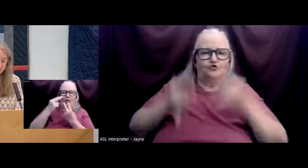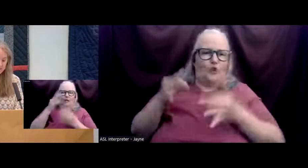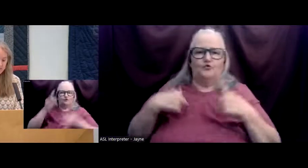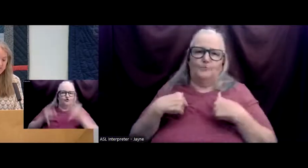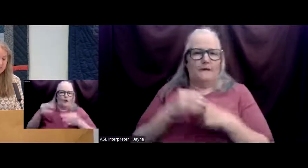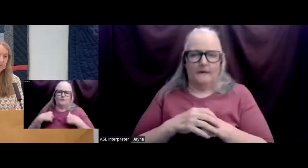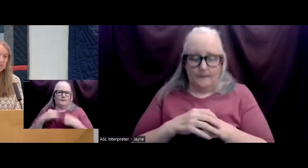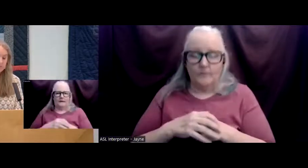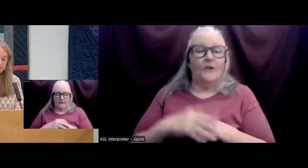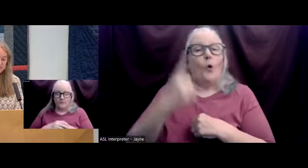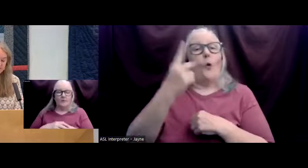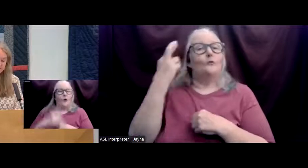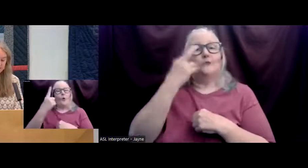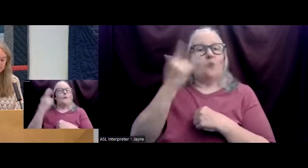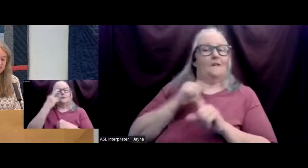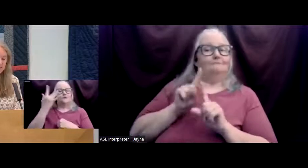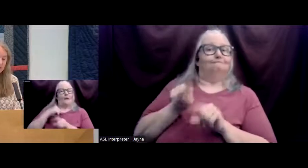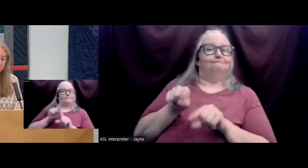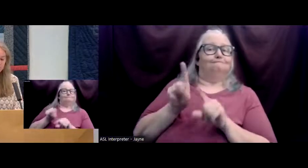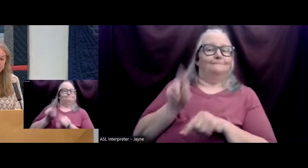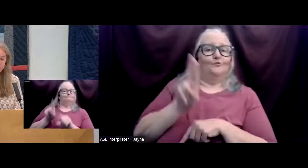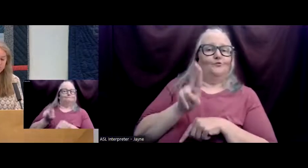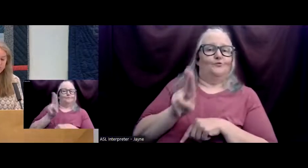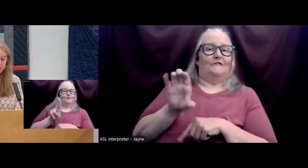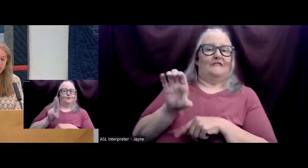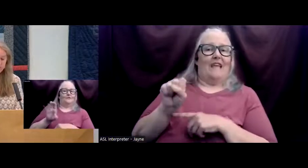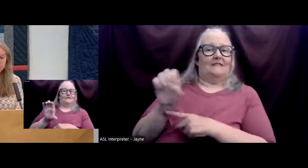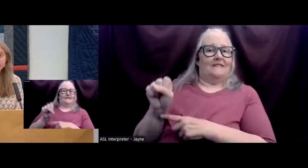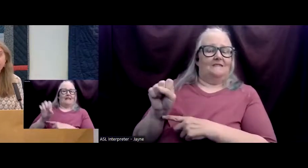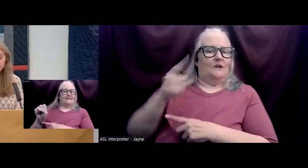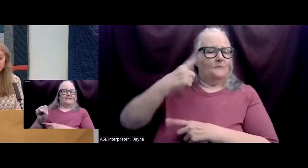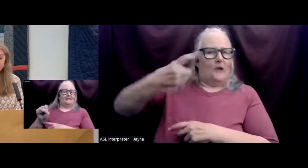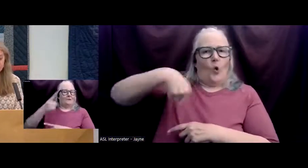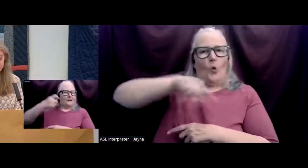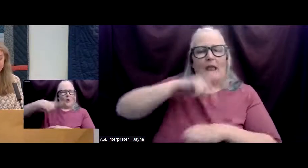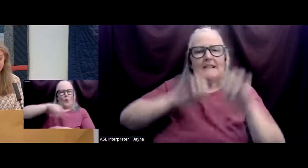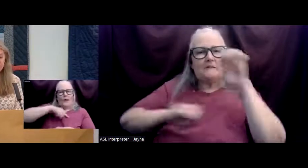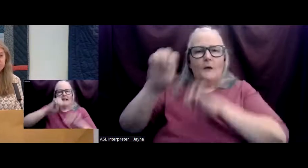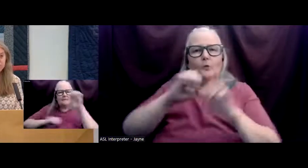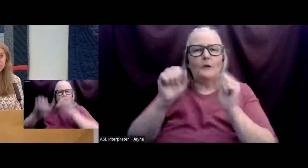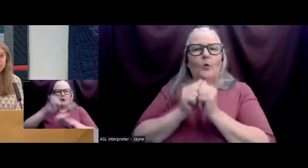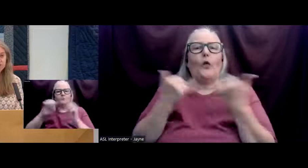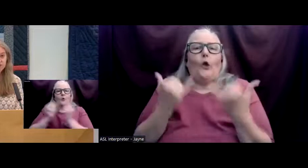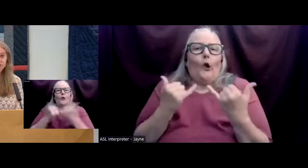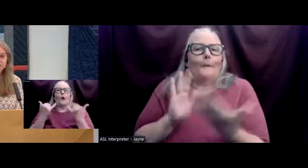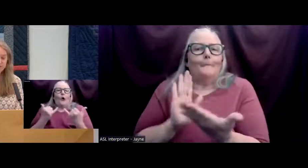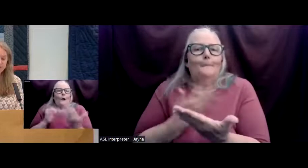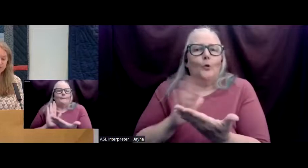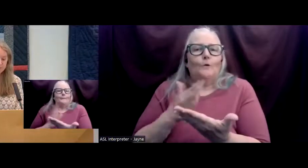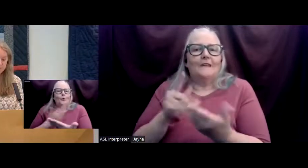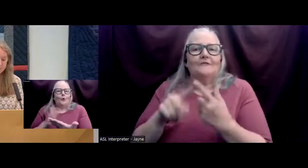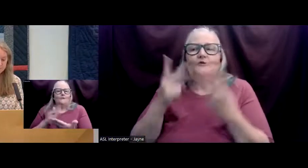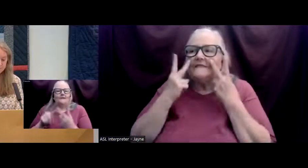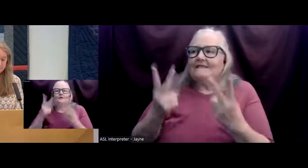things that keeps me coming back to UUCSS is how much we experiment with using popular music to explore our shared